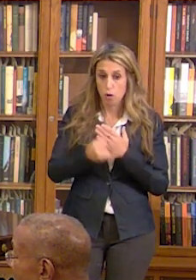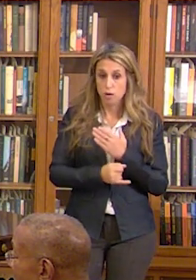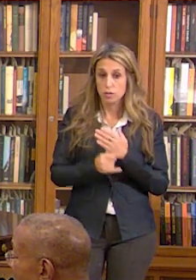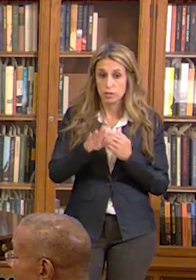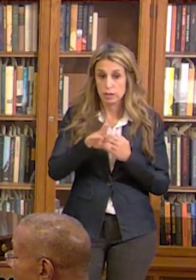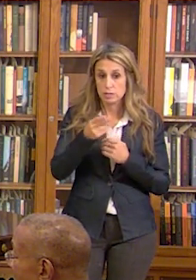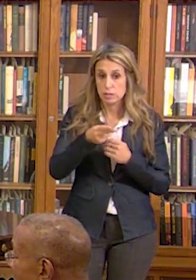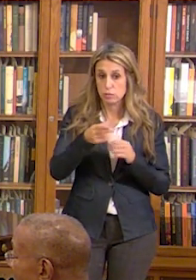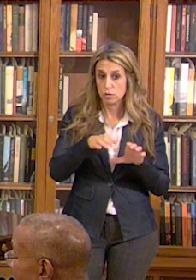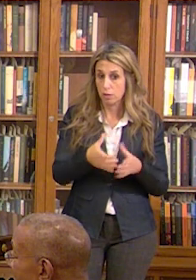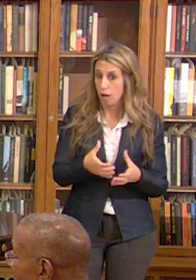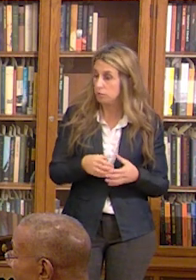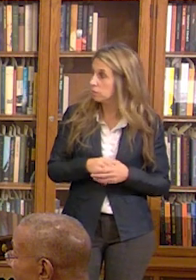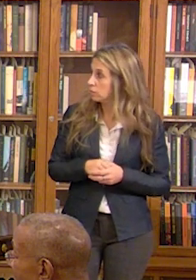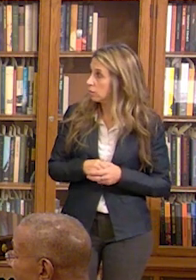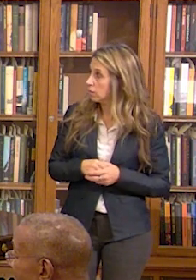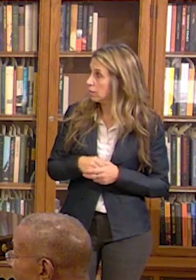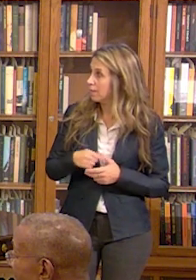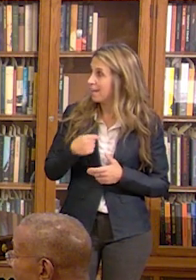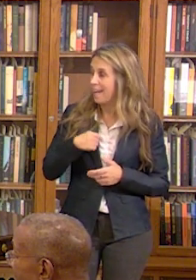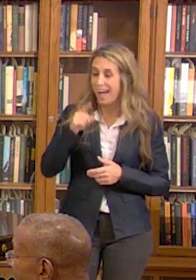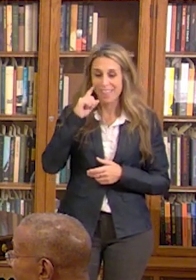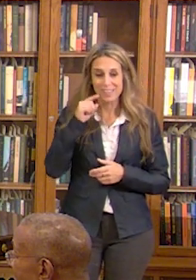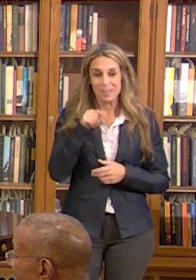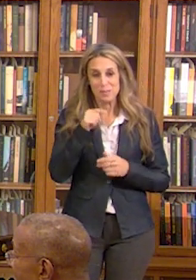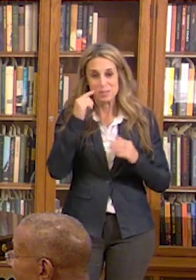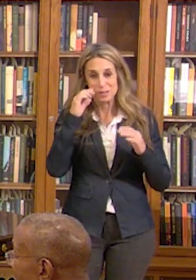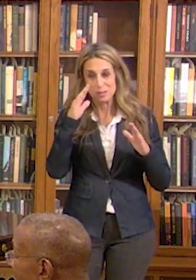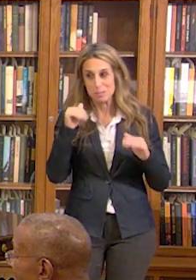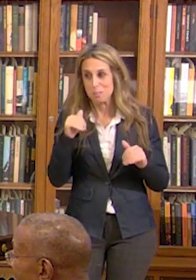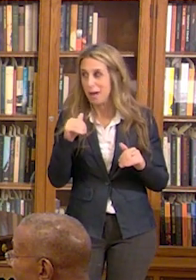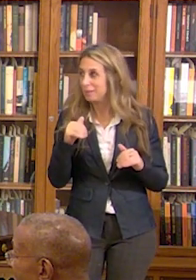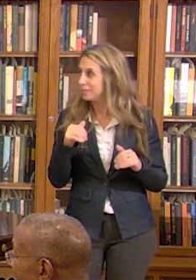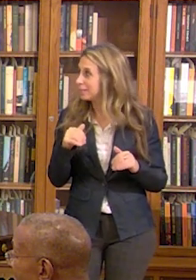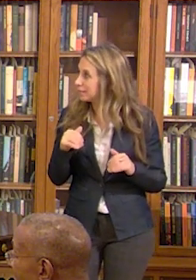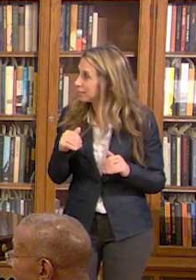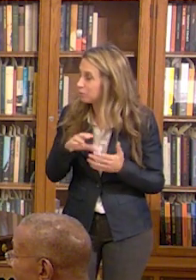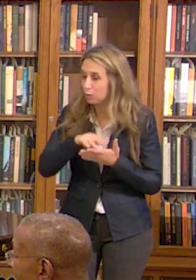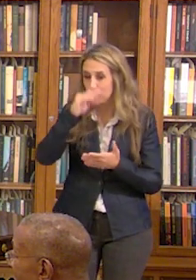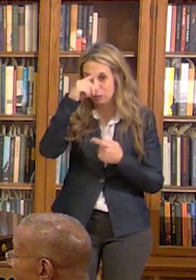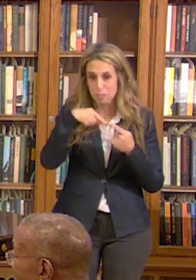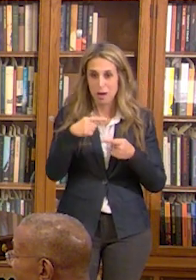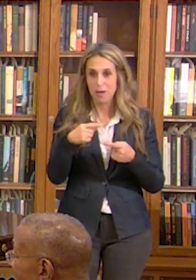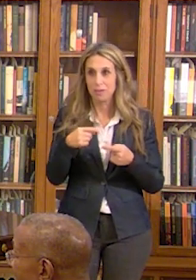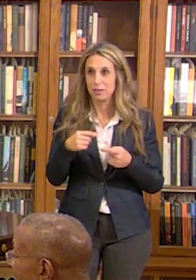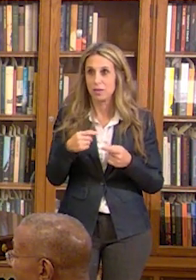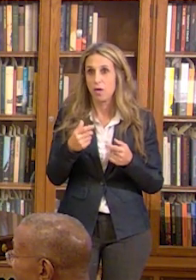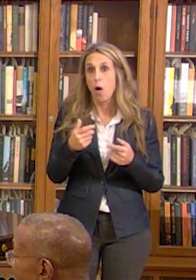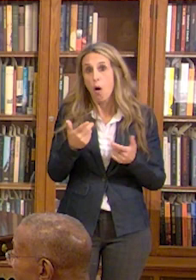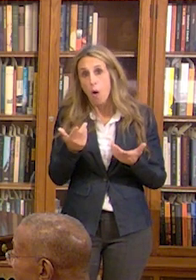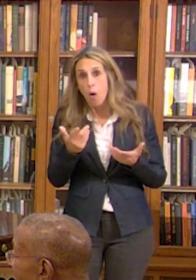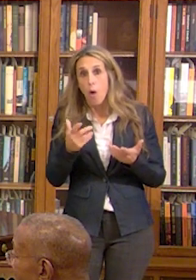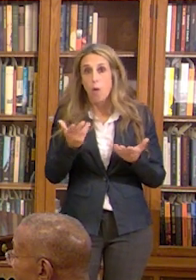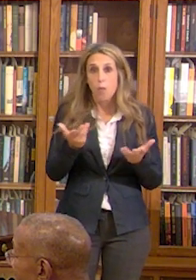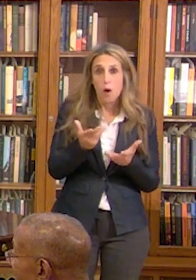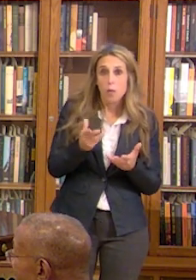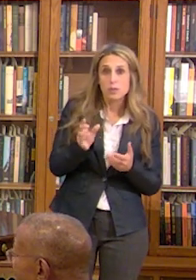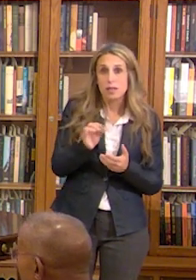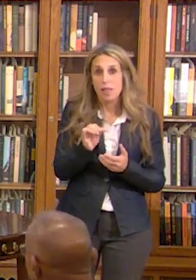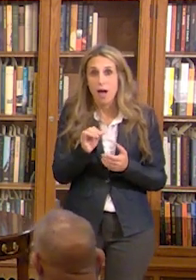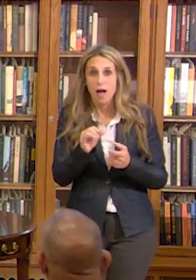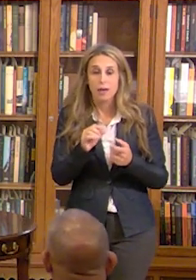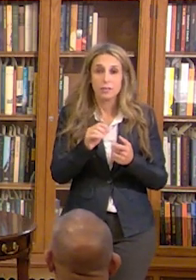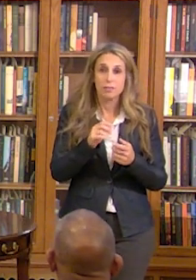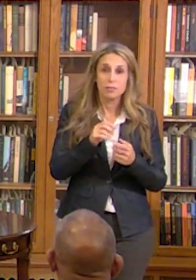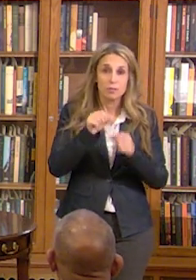his history class and I think he was expecting for his paper to learn about sort of what it was like in terms of the hardship